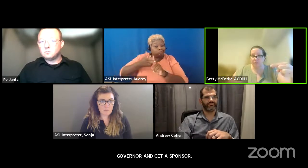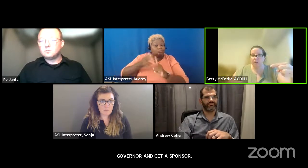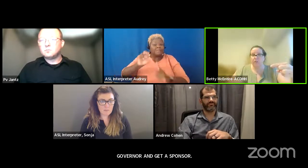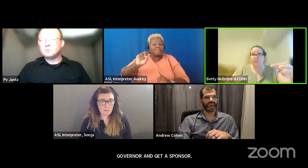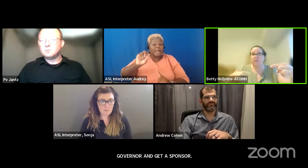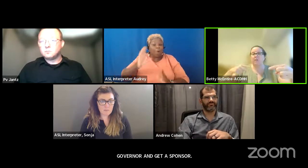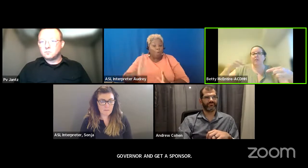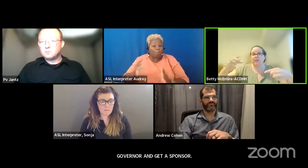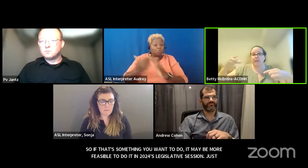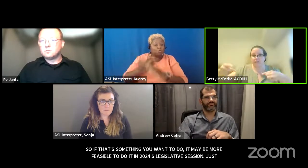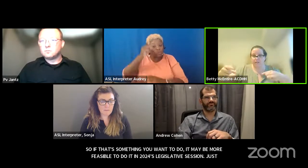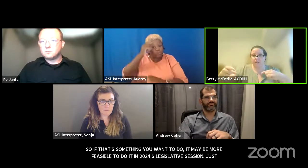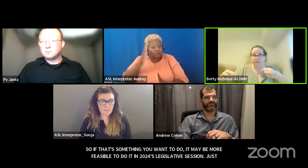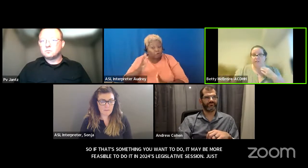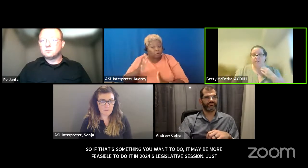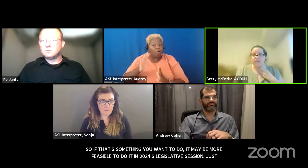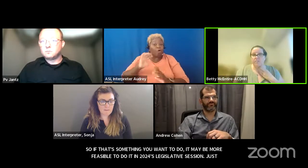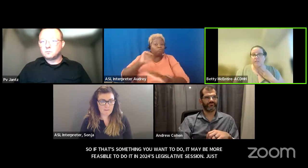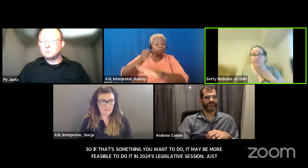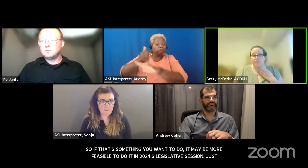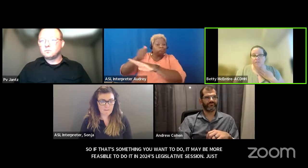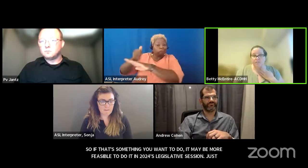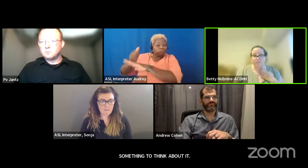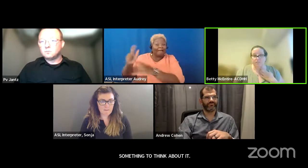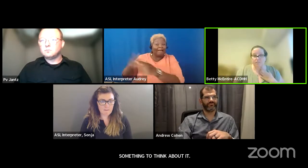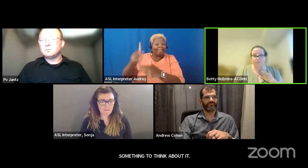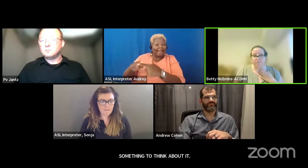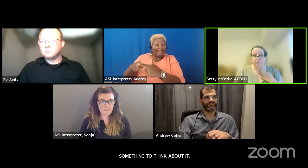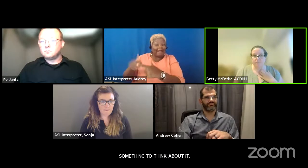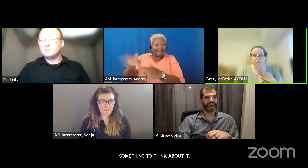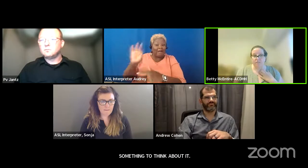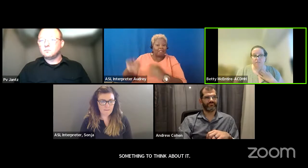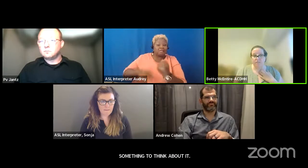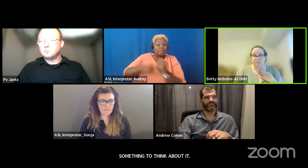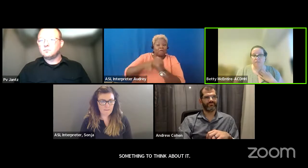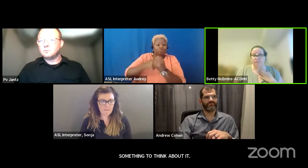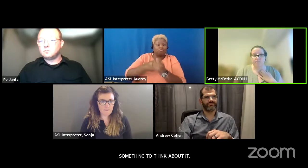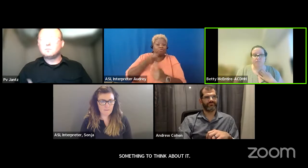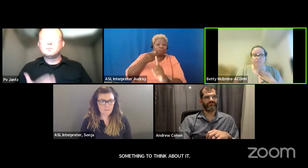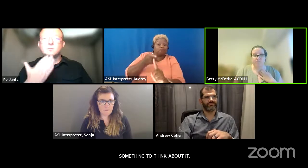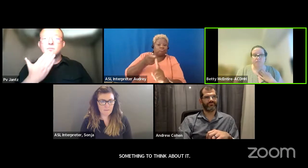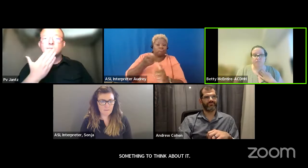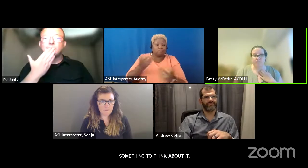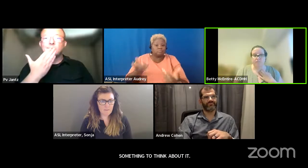with the new governor, and then get the sponsor.